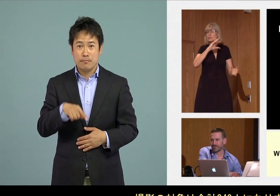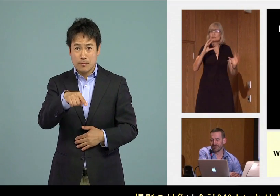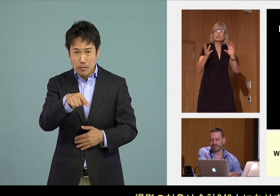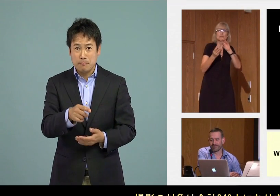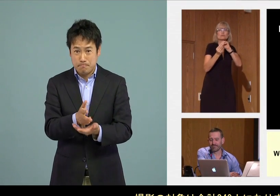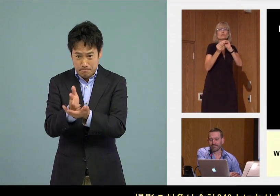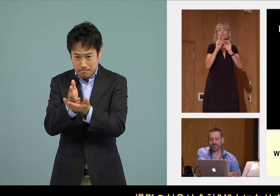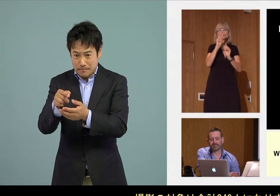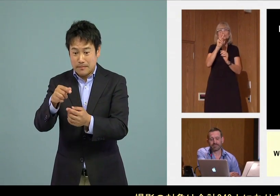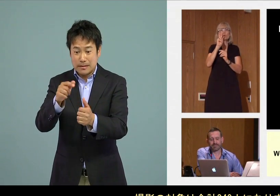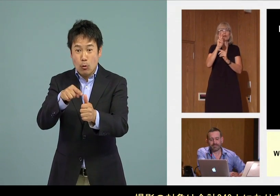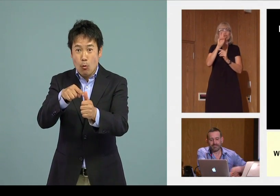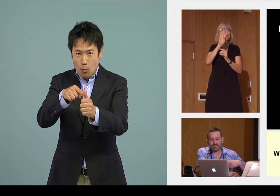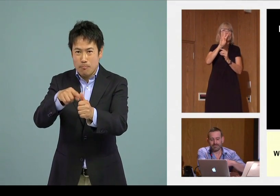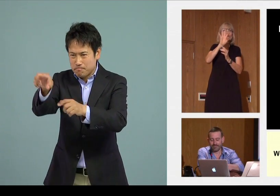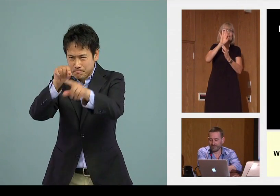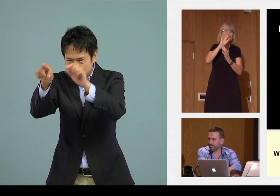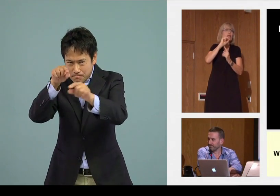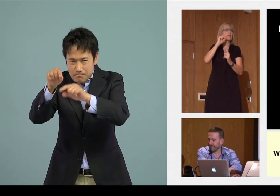people.